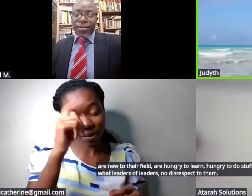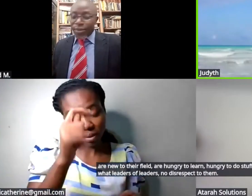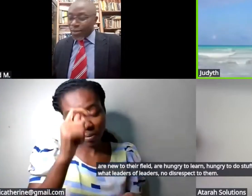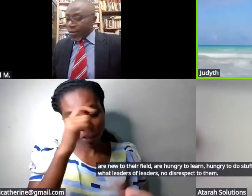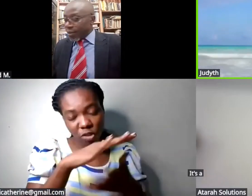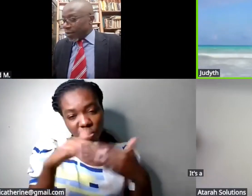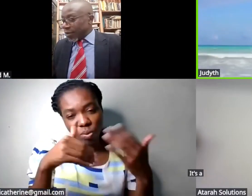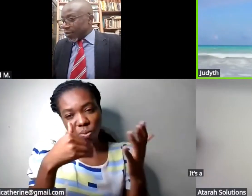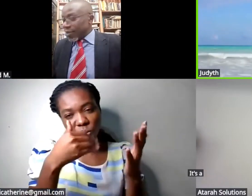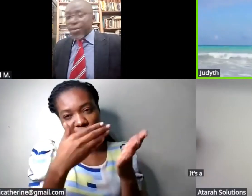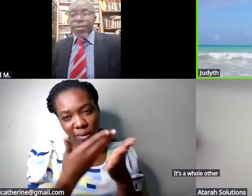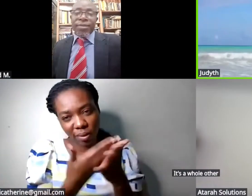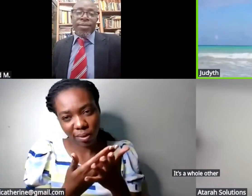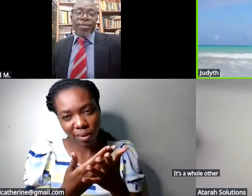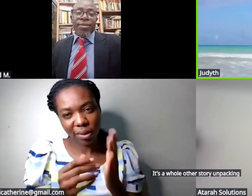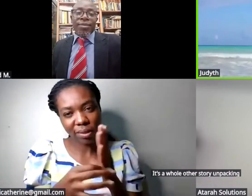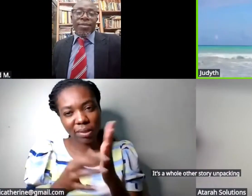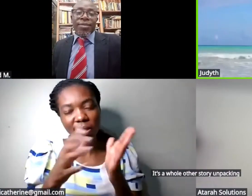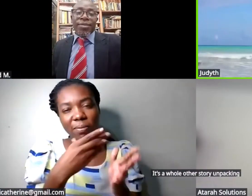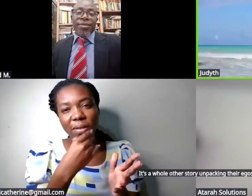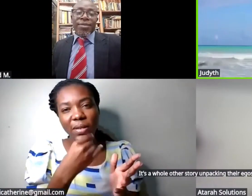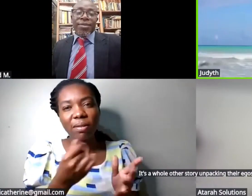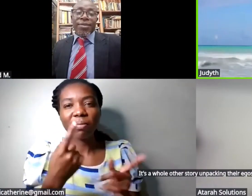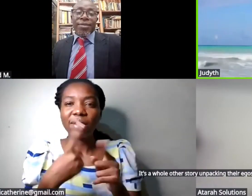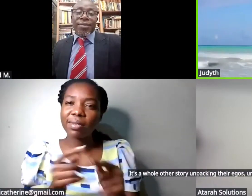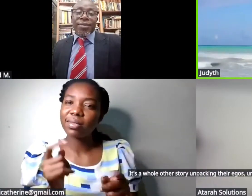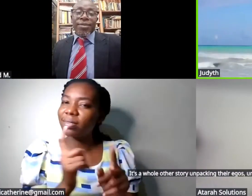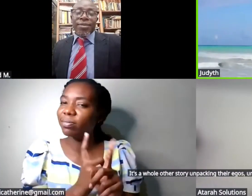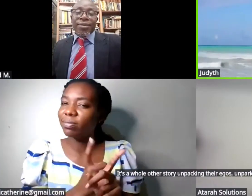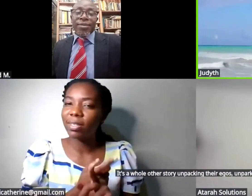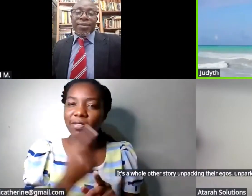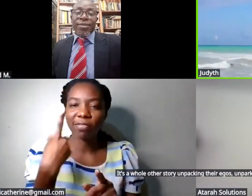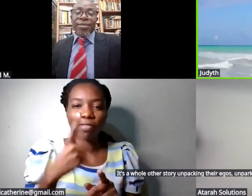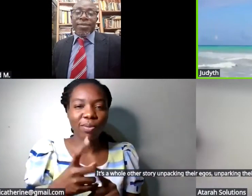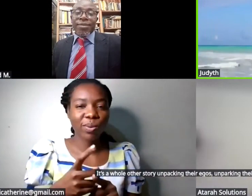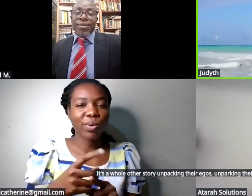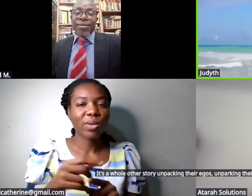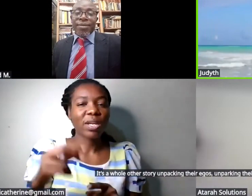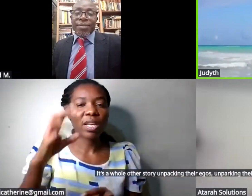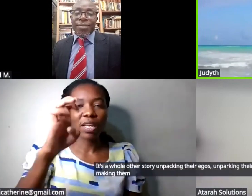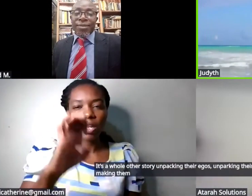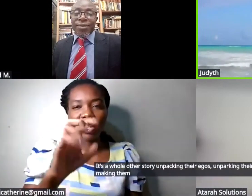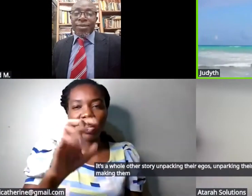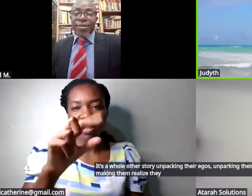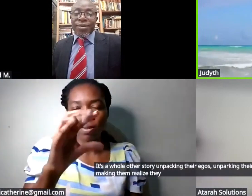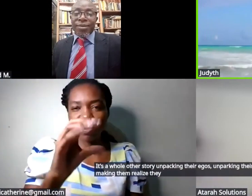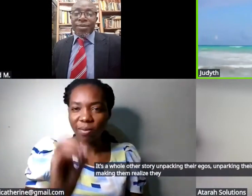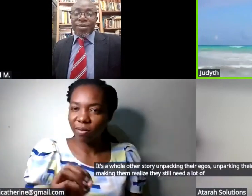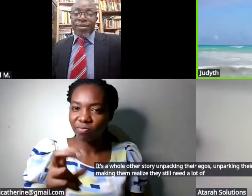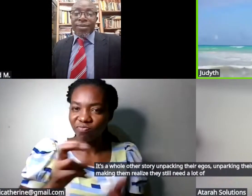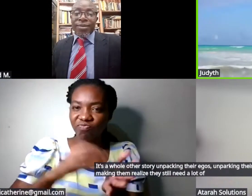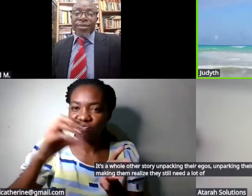whole other story, unpacking their egos, unpacking their experience, and making them realize they still need a lot of